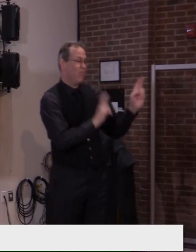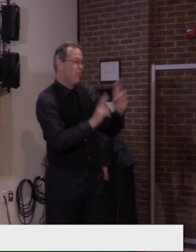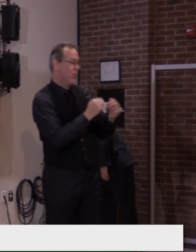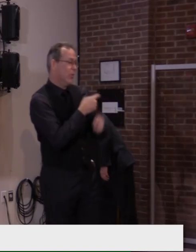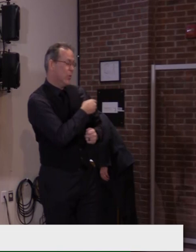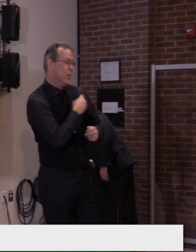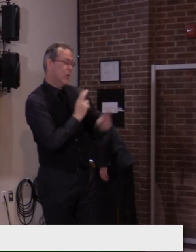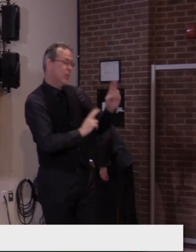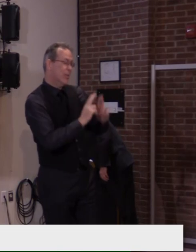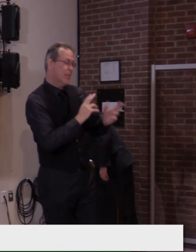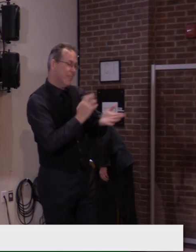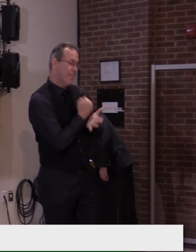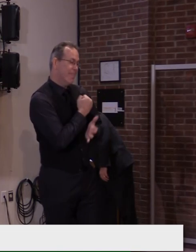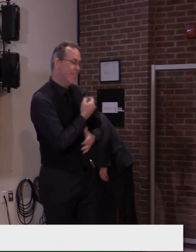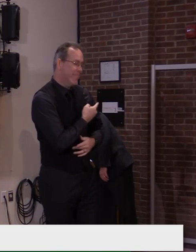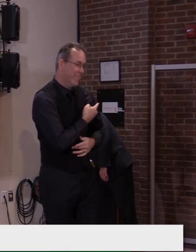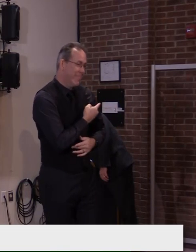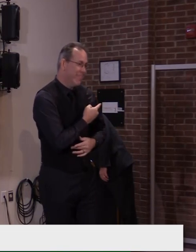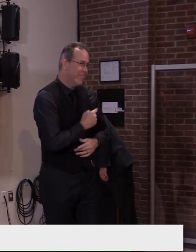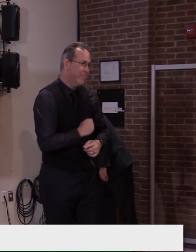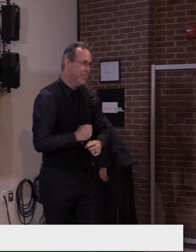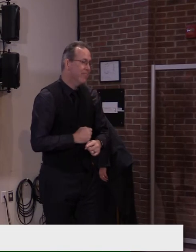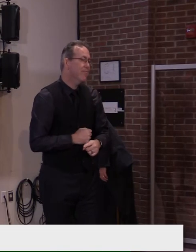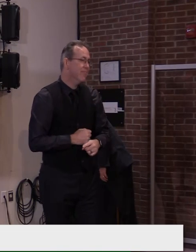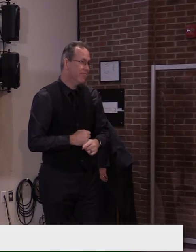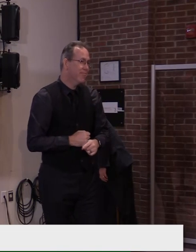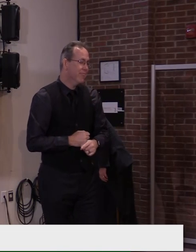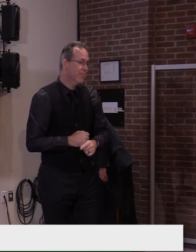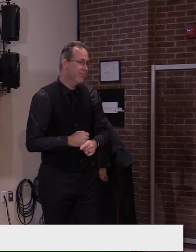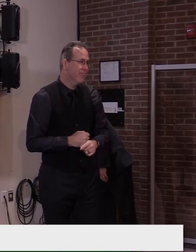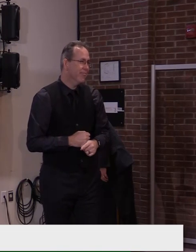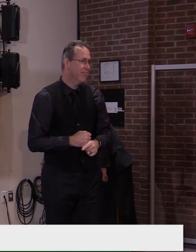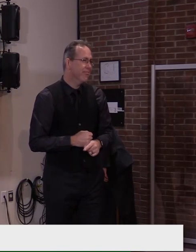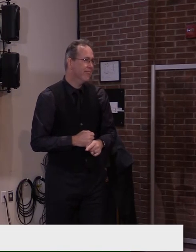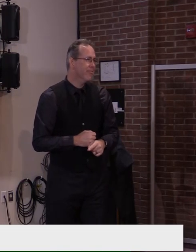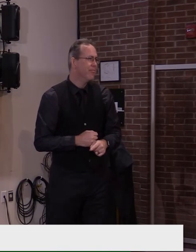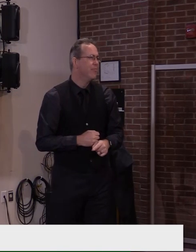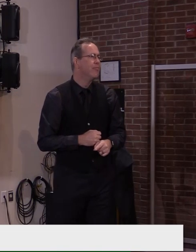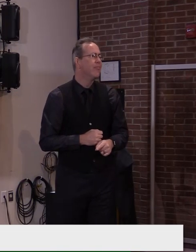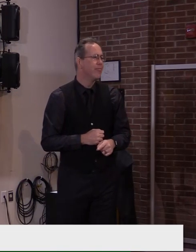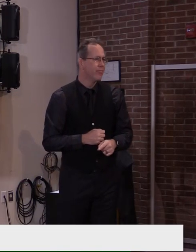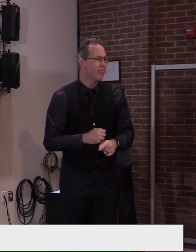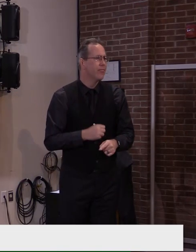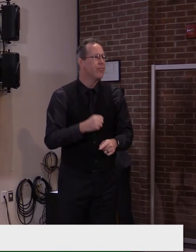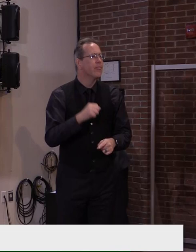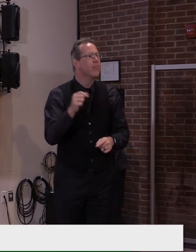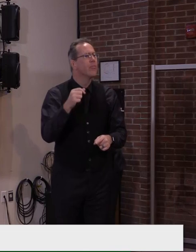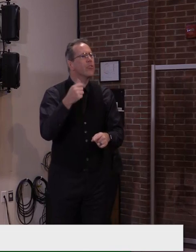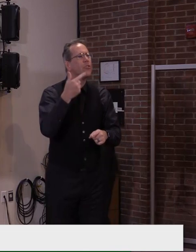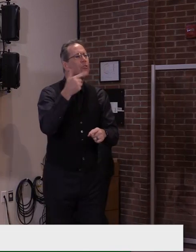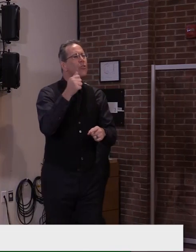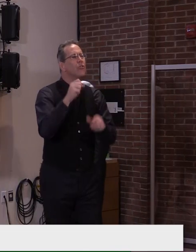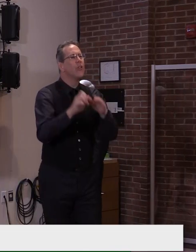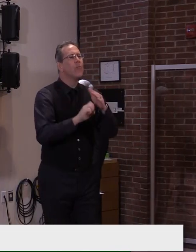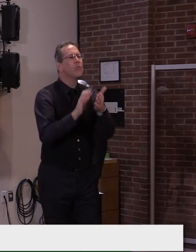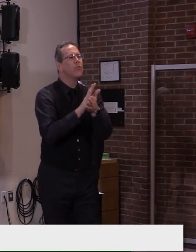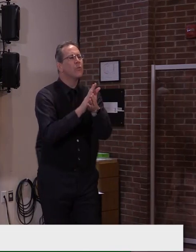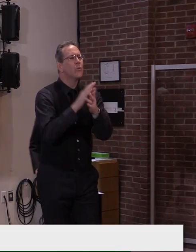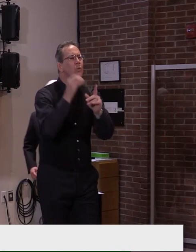for with the George Elementary School teacher charged with sexual assault? And as you know, multiple DCF reports were